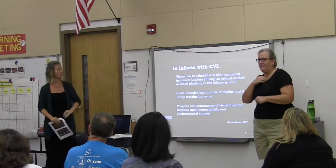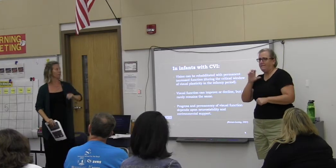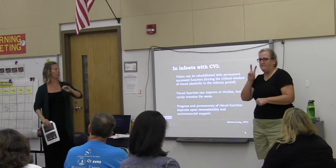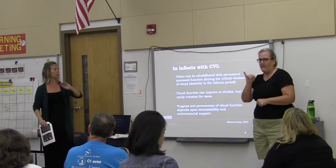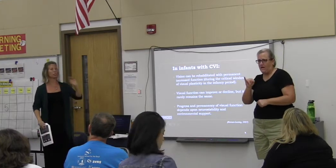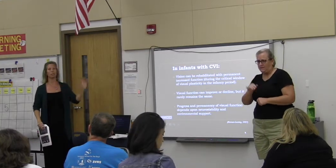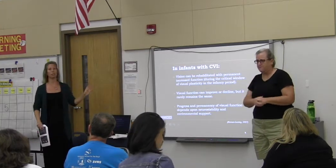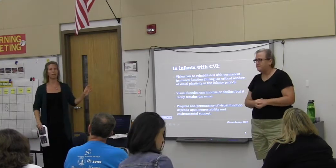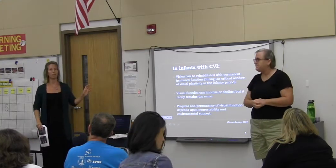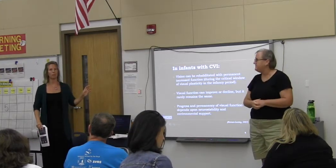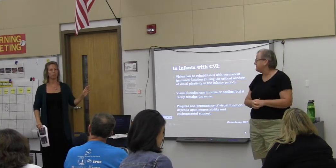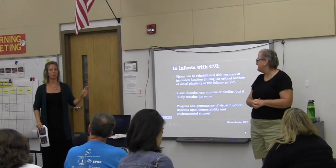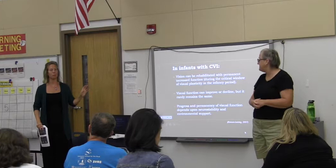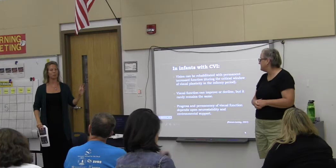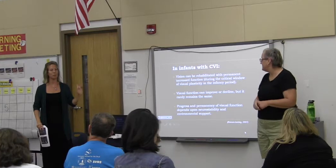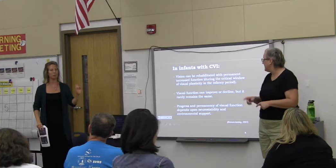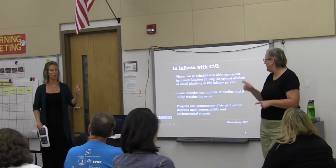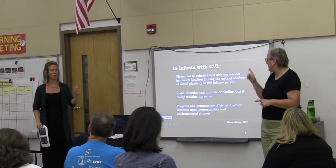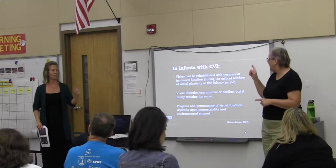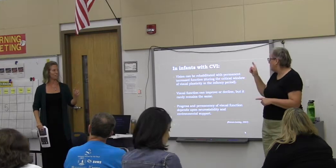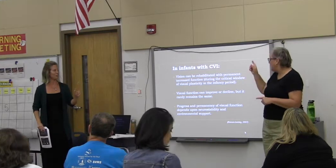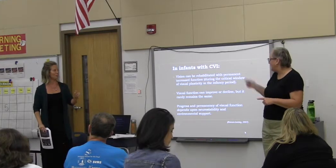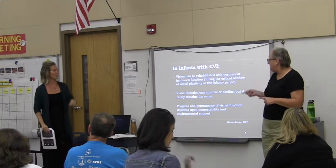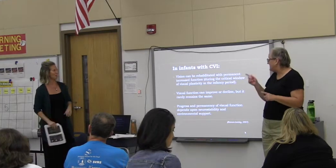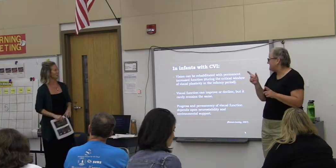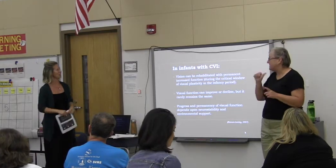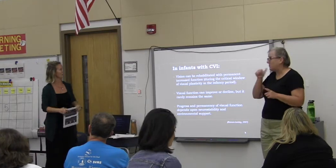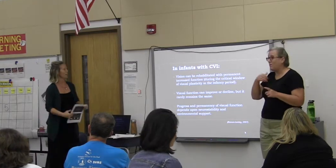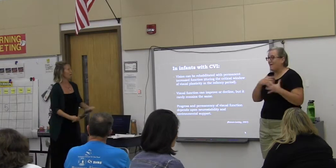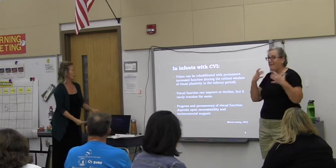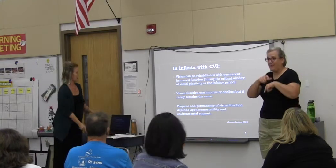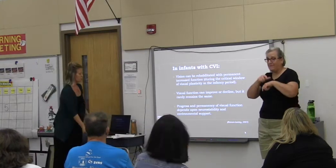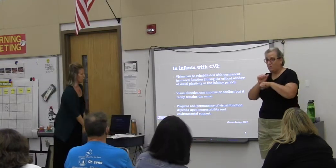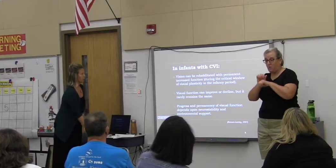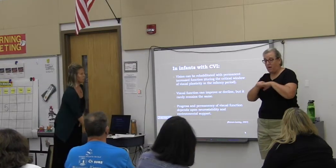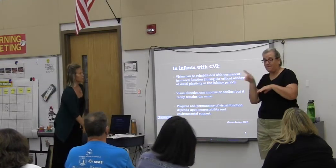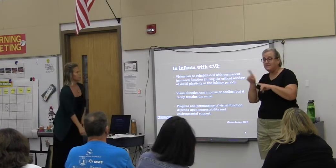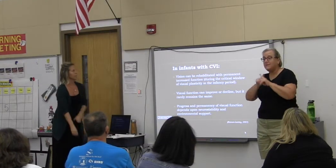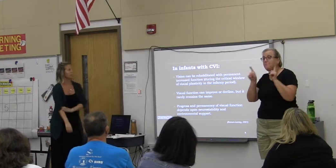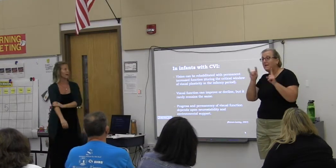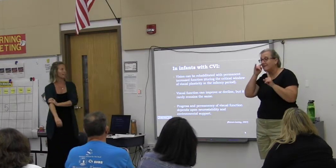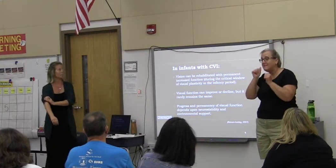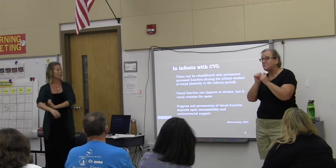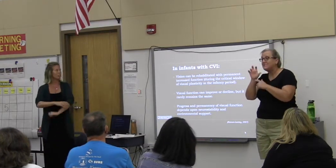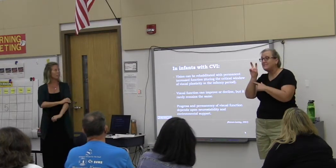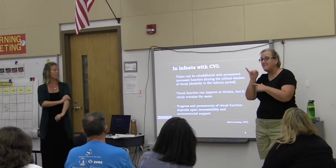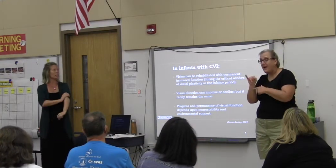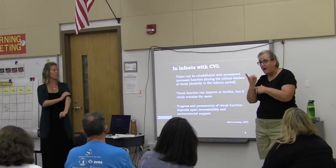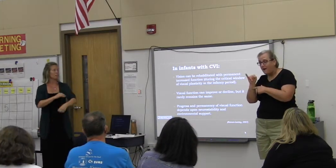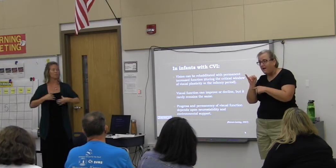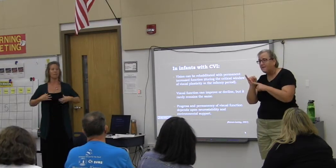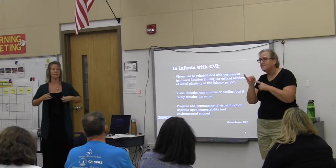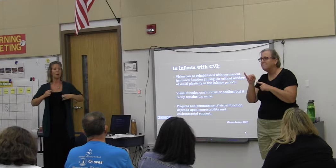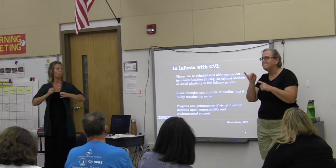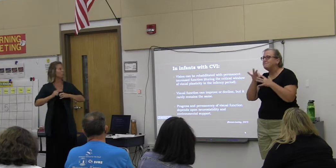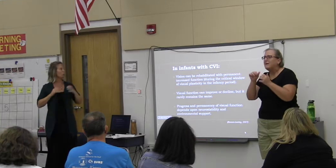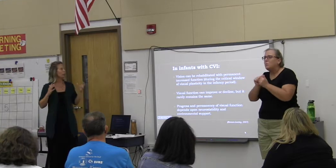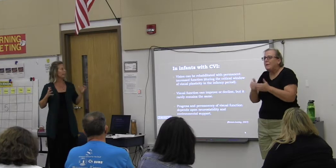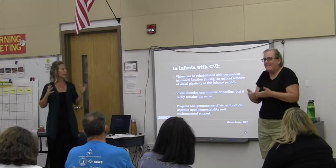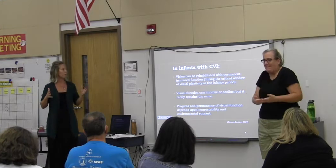it. Okay, I'm just going to fly through this because we don't have a whole lot of time to work on this. But kiddos with CVI, especially